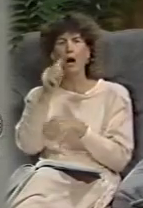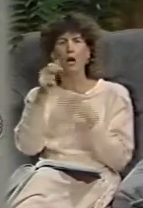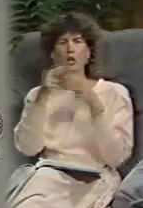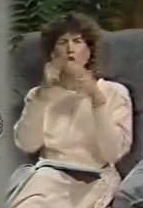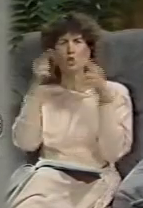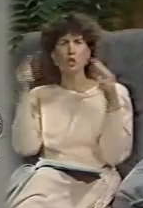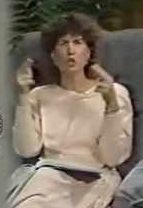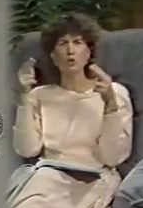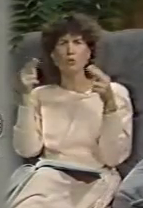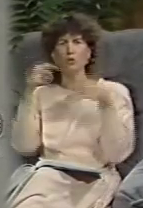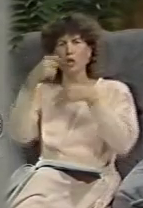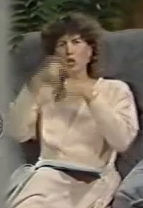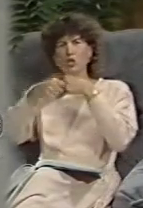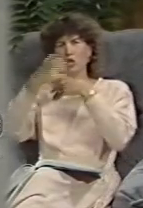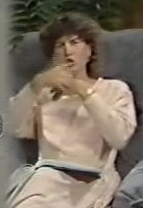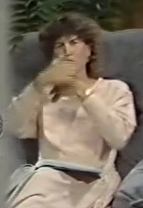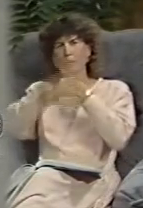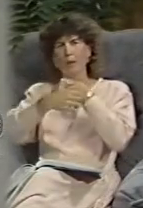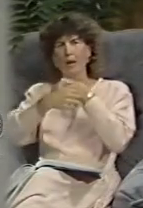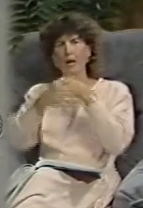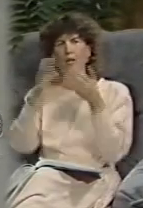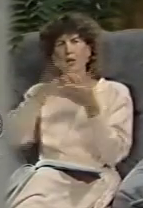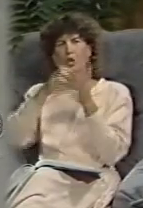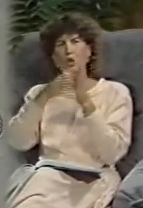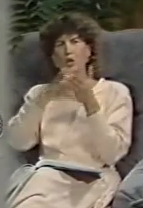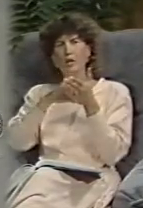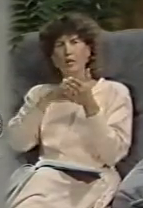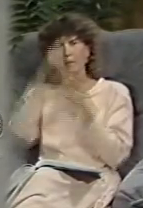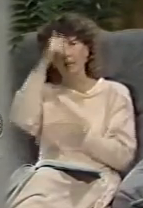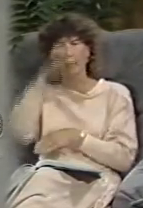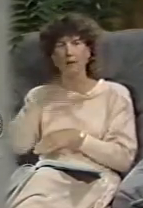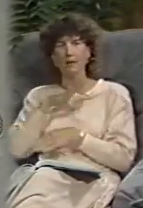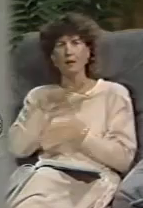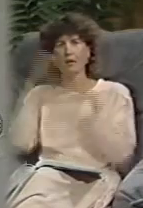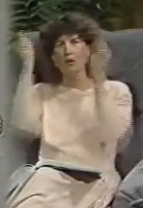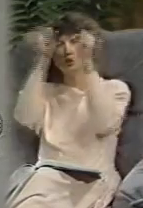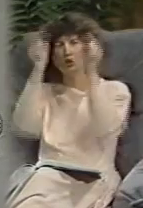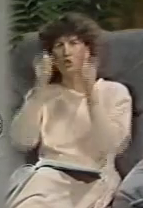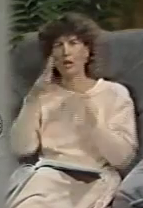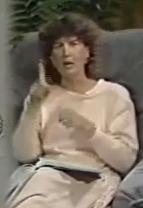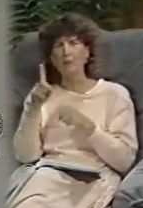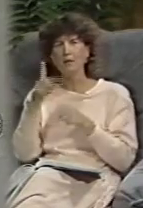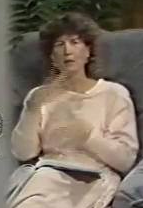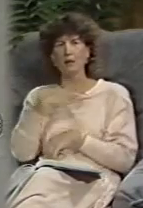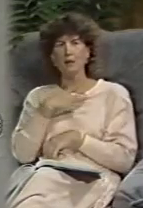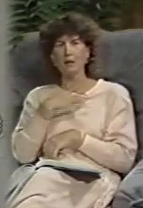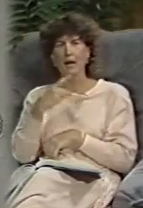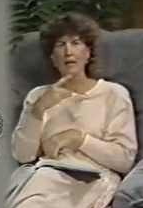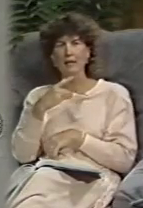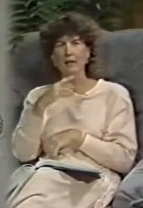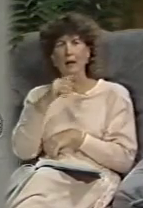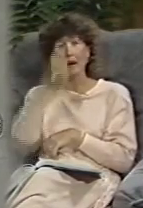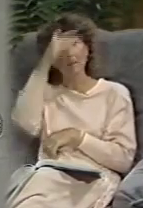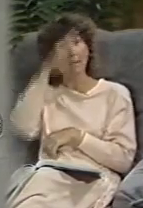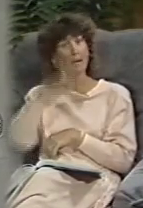a huge gingerbread cookie man, shaped like a